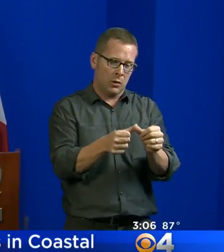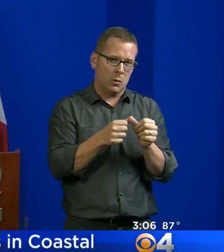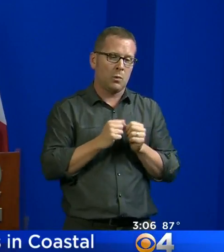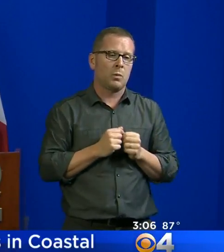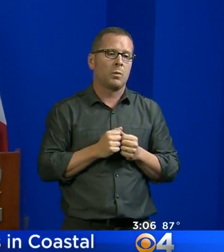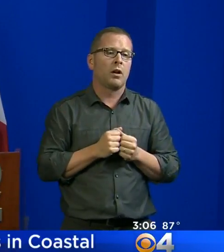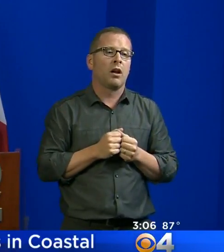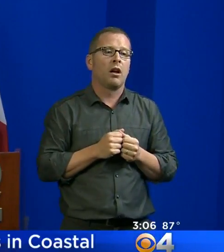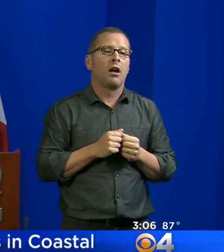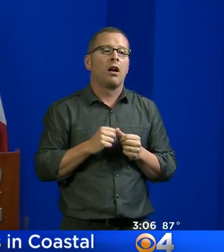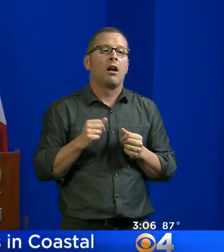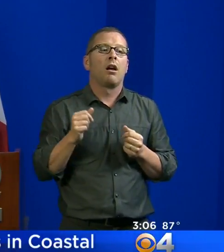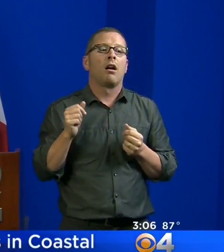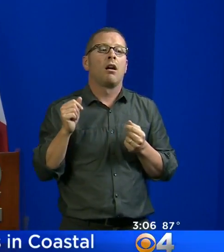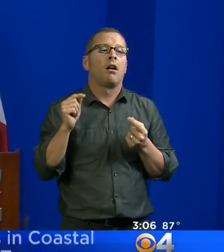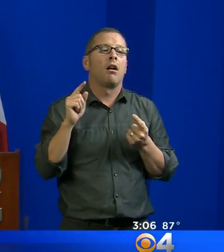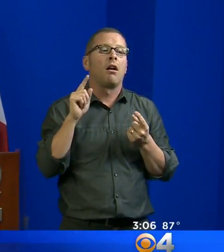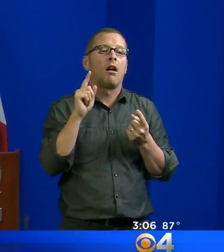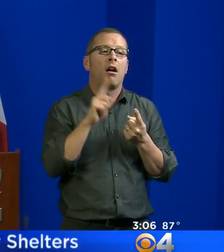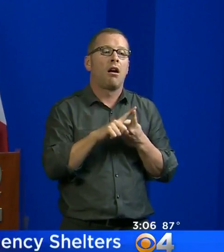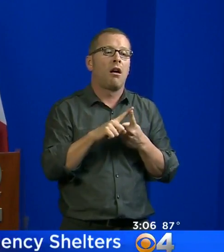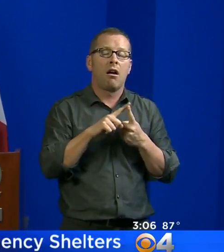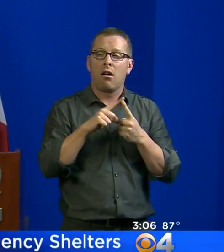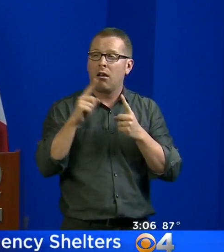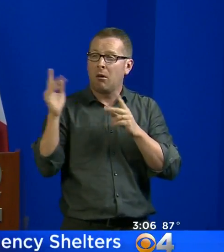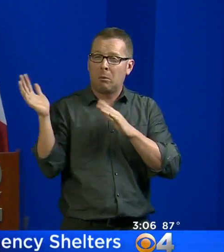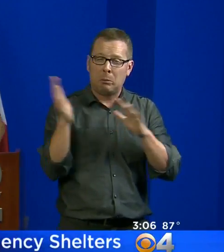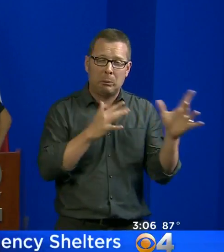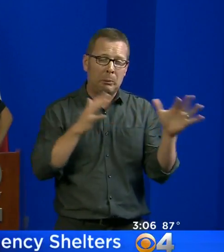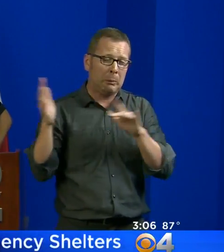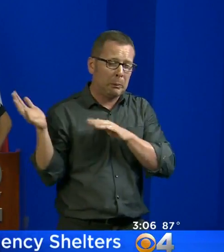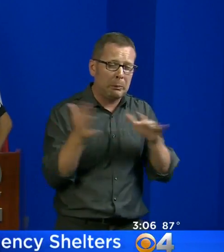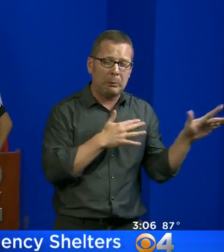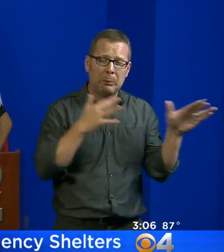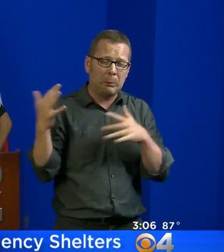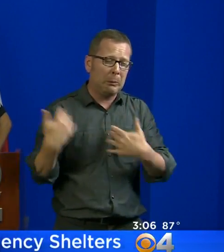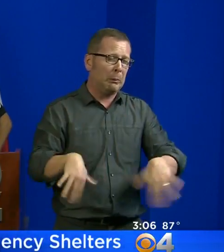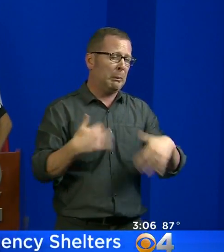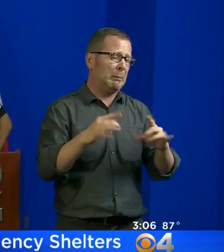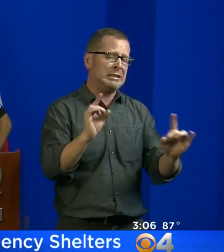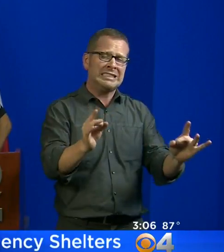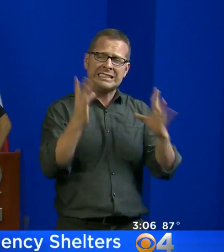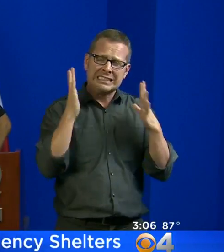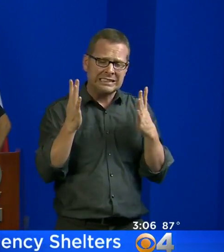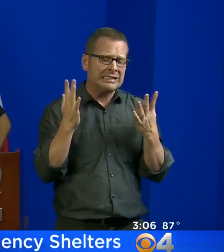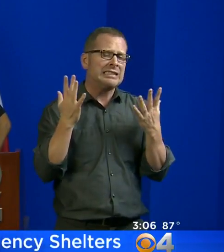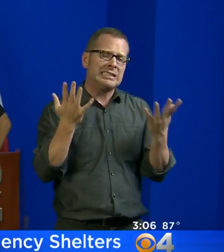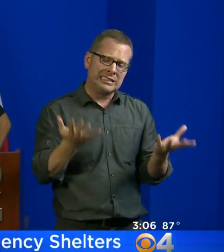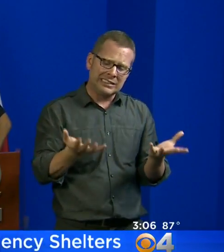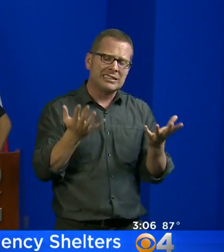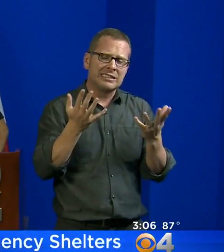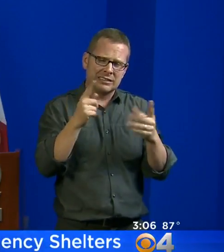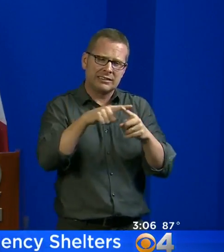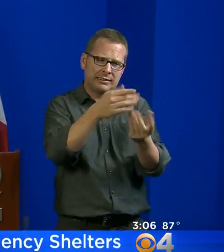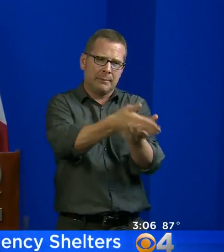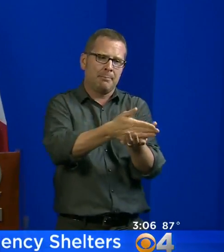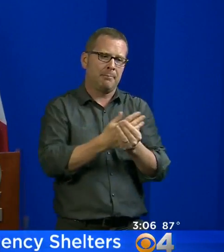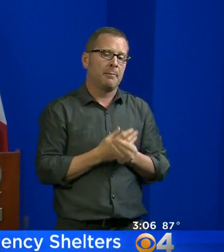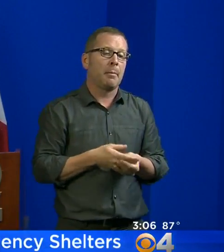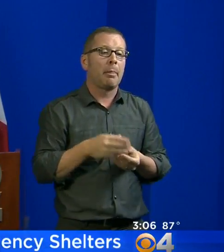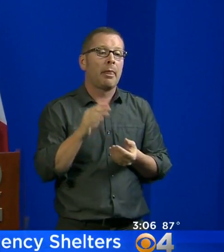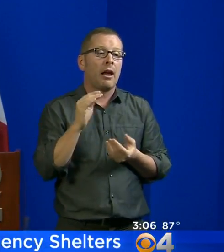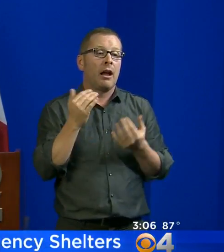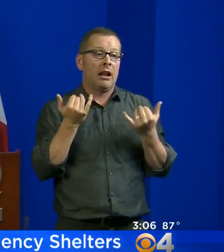of staff and their pets in the Animal Care Department. Animal Care is suspending pet adoptions and other services until